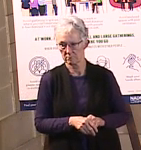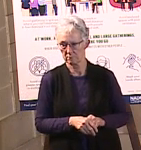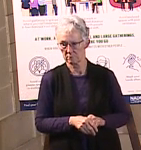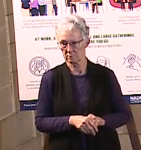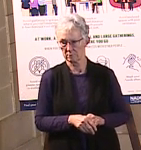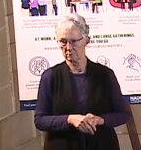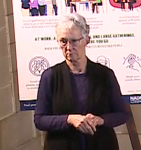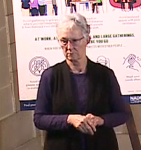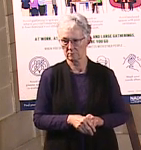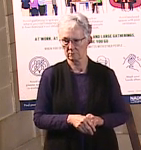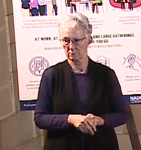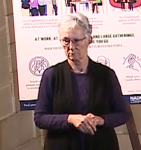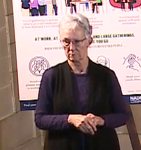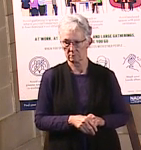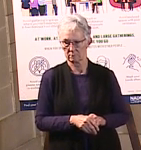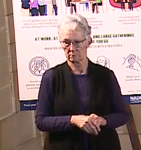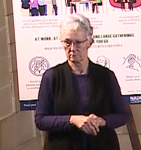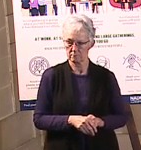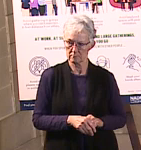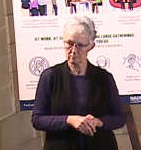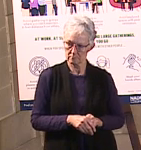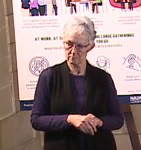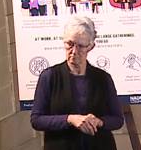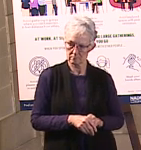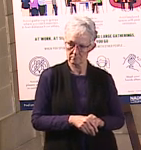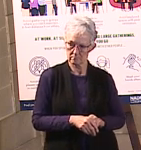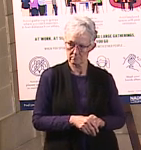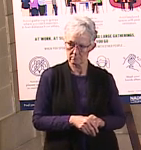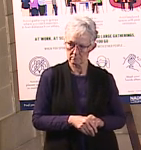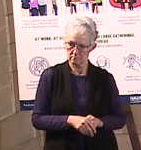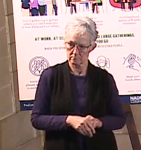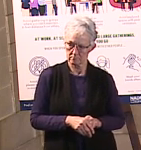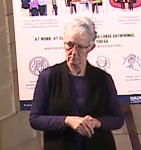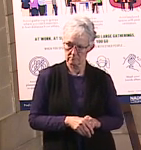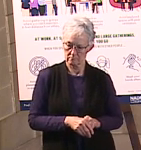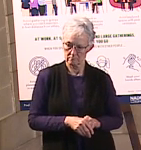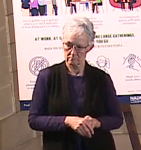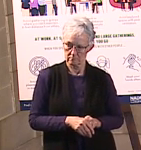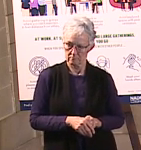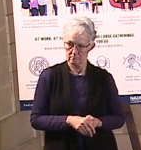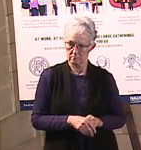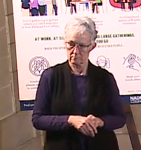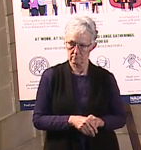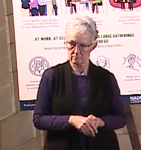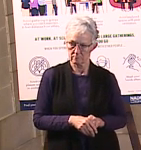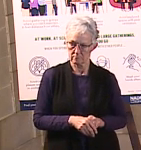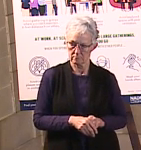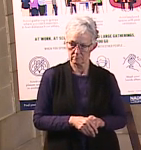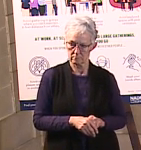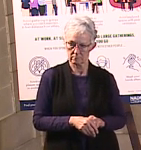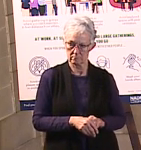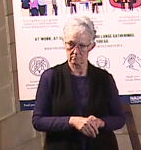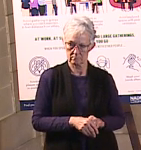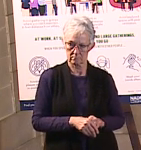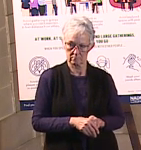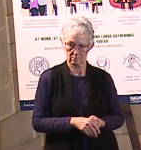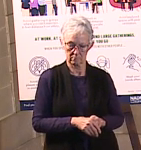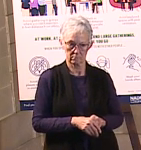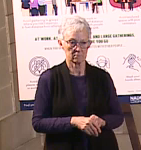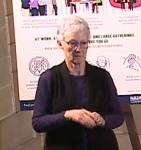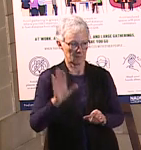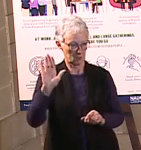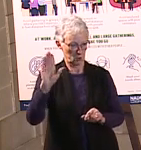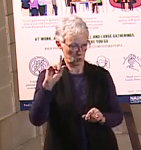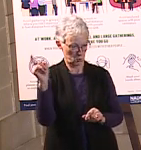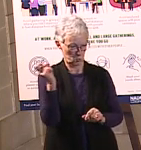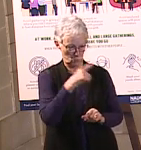mandate? How do you react to seeing that there are educators asking for a statewide mask mandate to help keep schools open? So the question